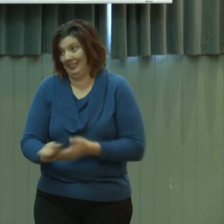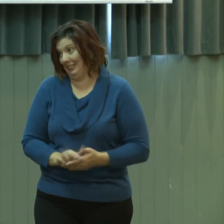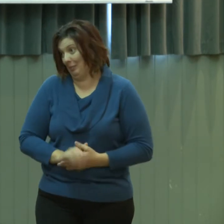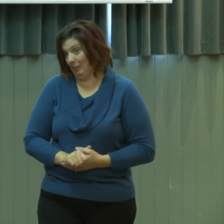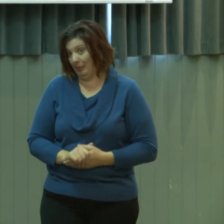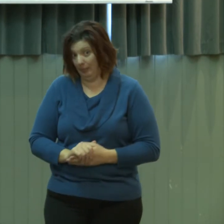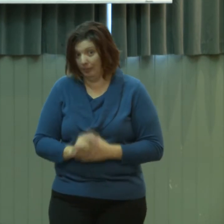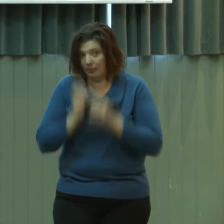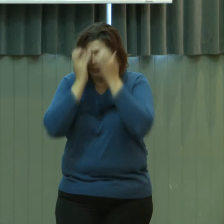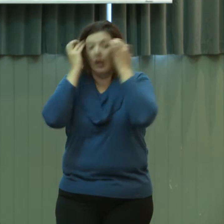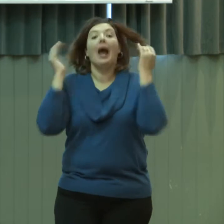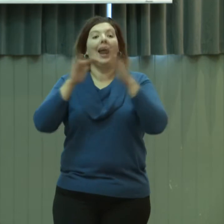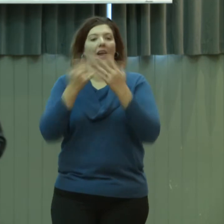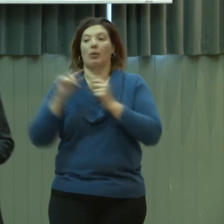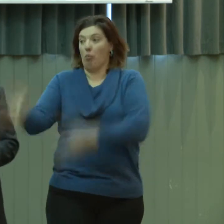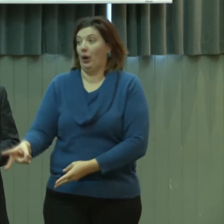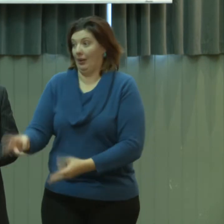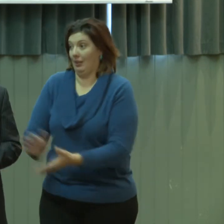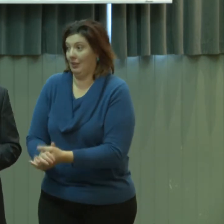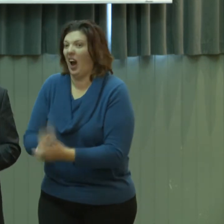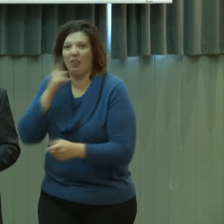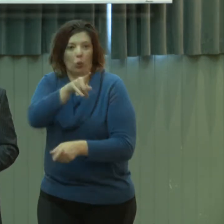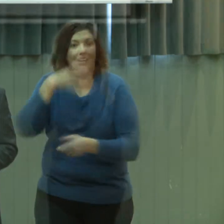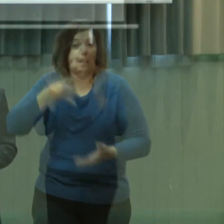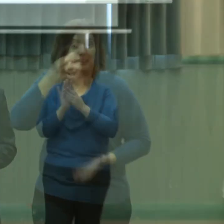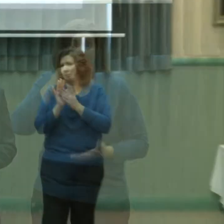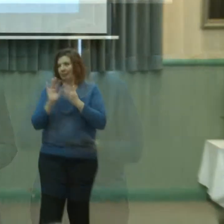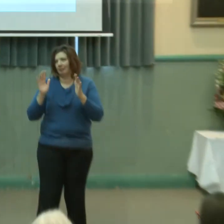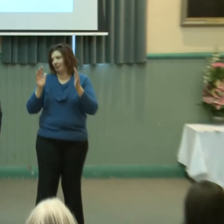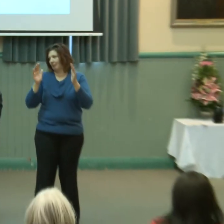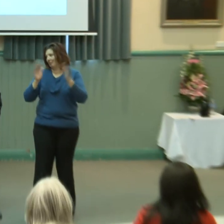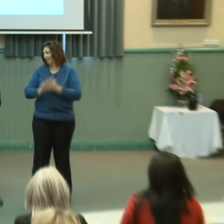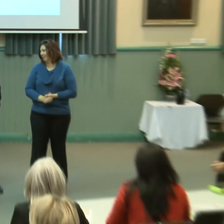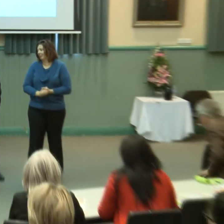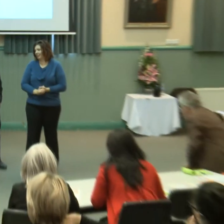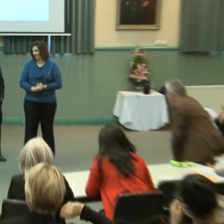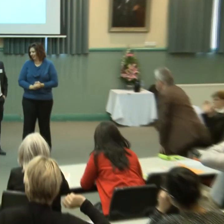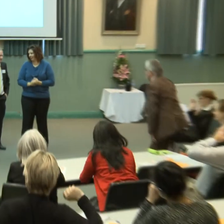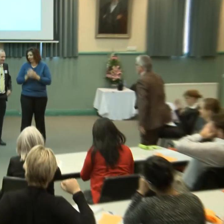I'm going to stop now because I think you need a cup of tea.